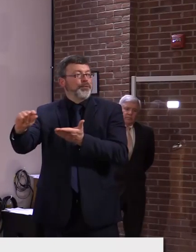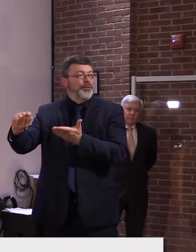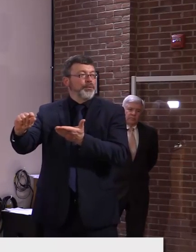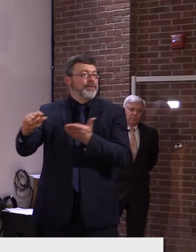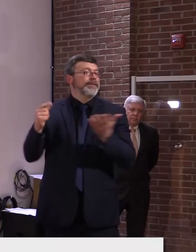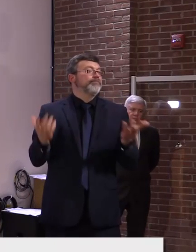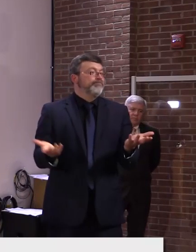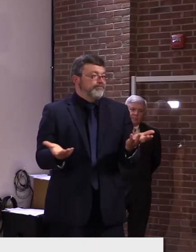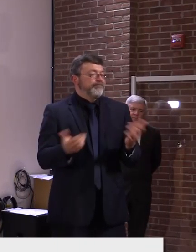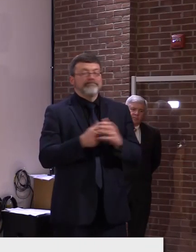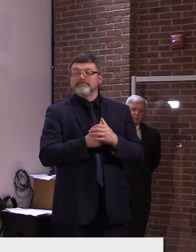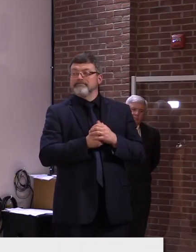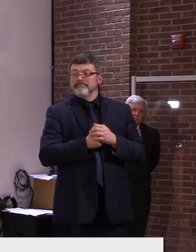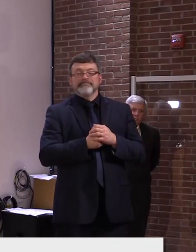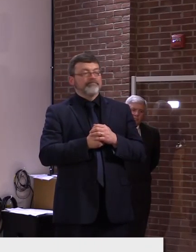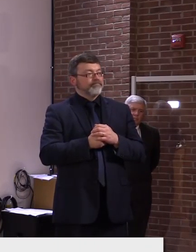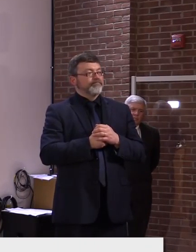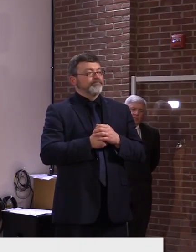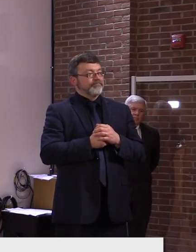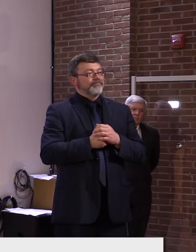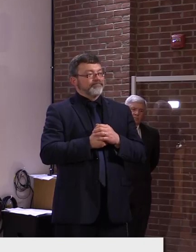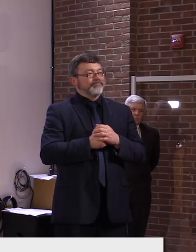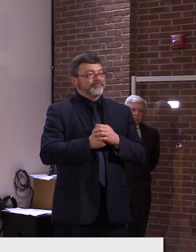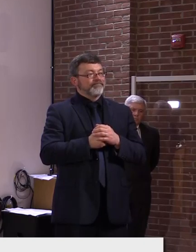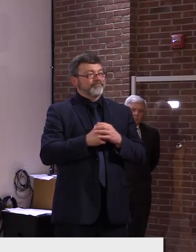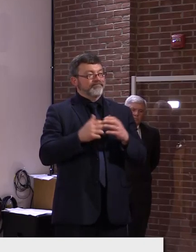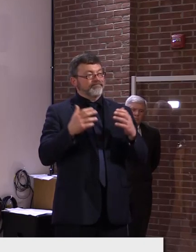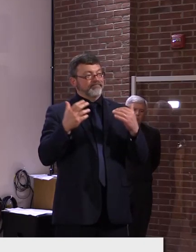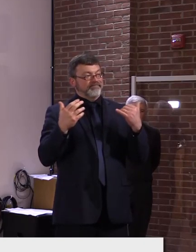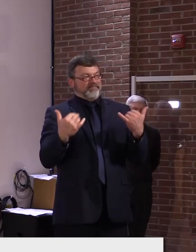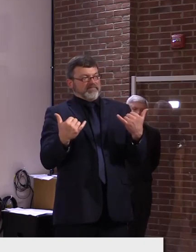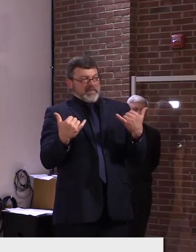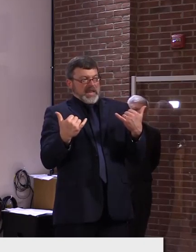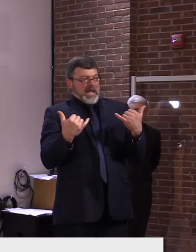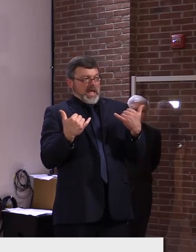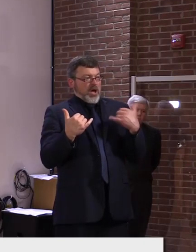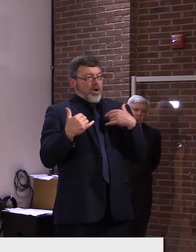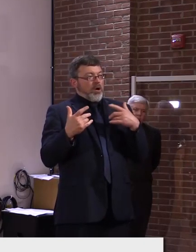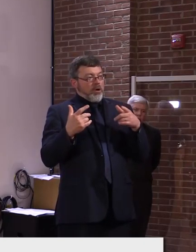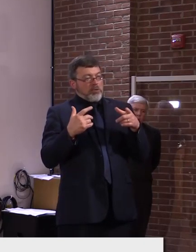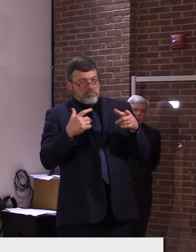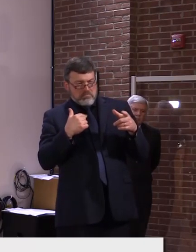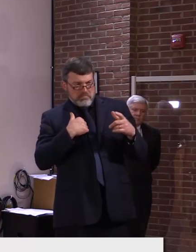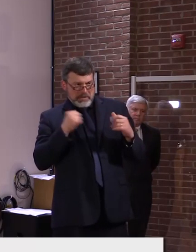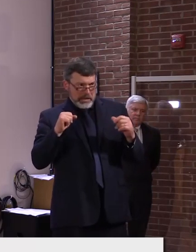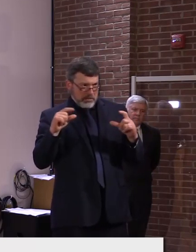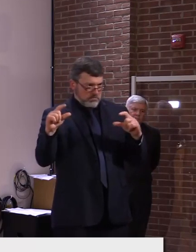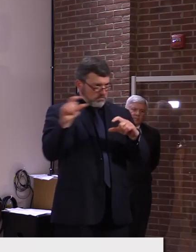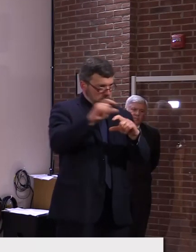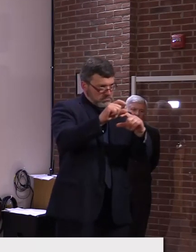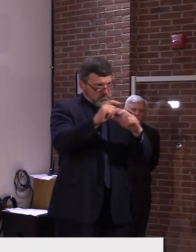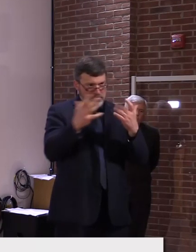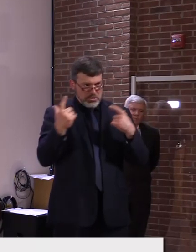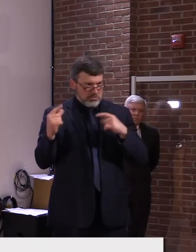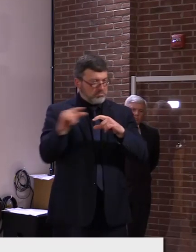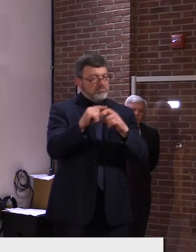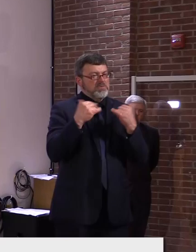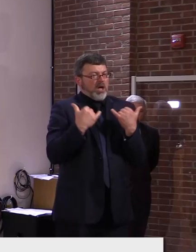believe, incentives for electric vehicles and other areas of opportunity for